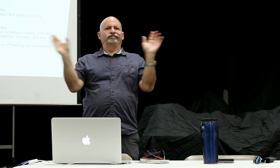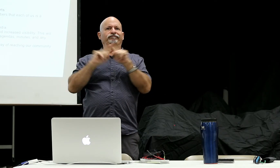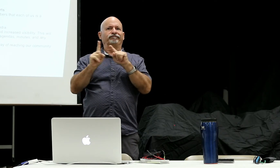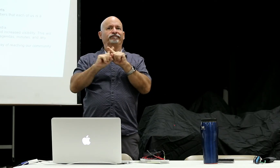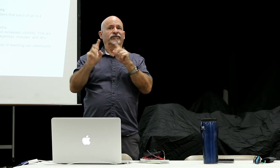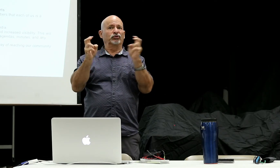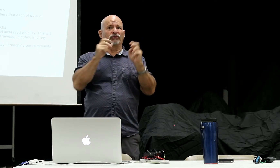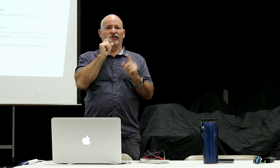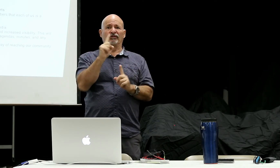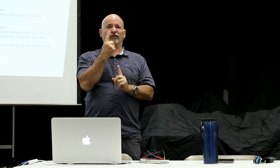Okay.